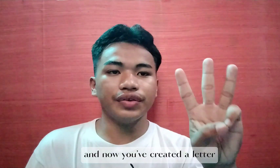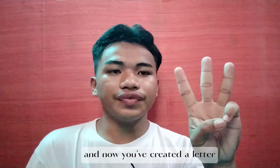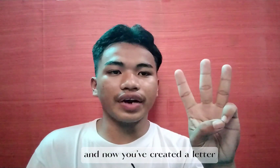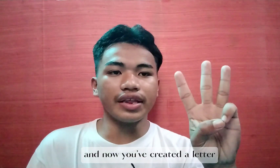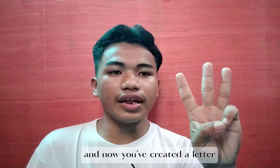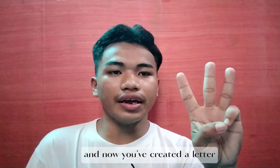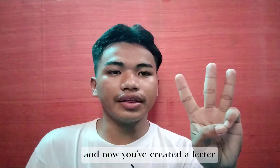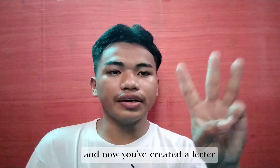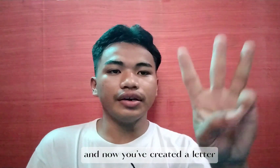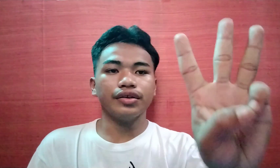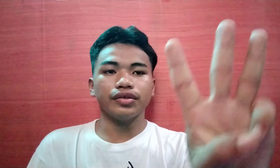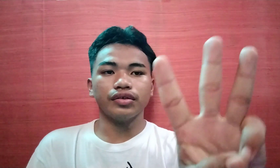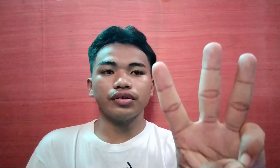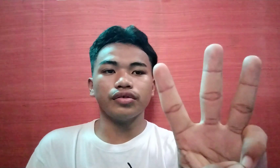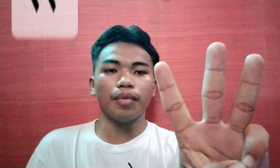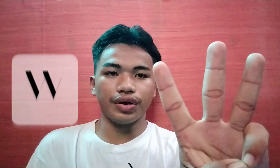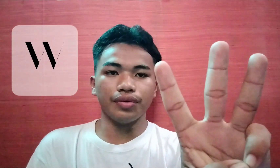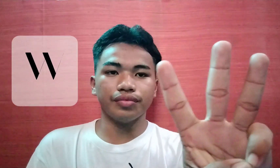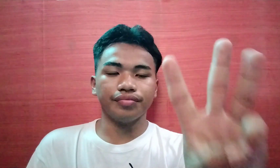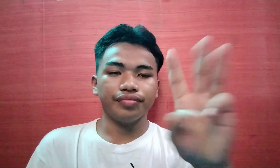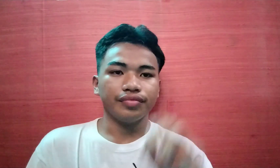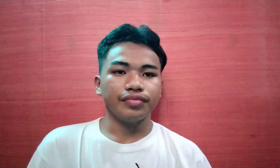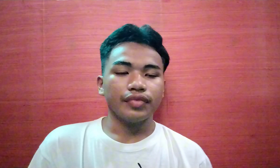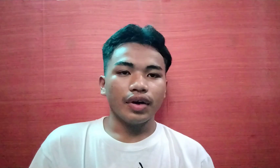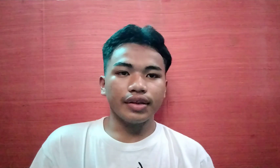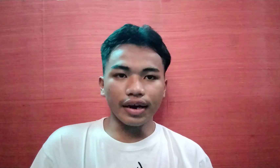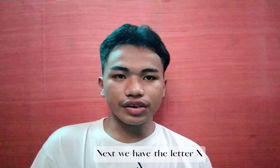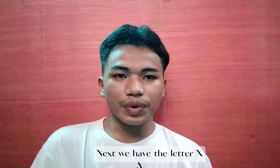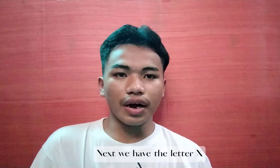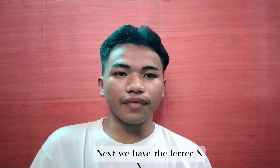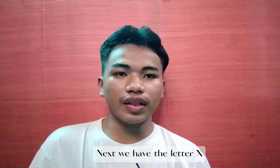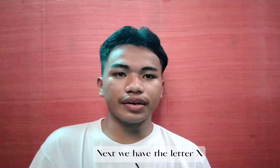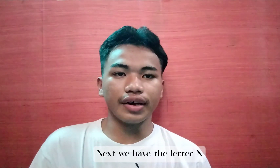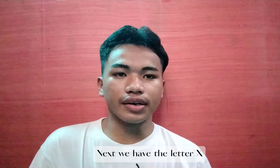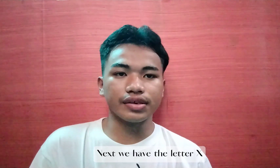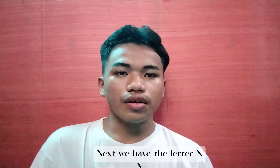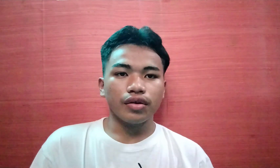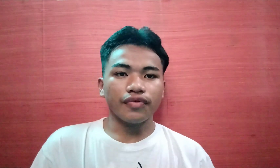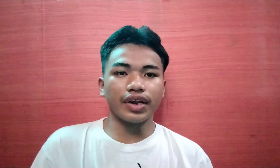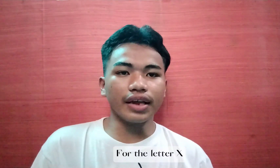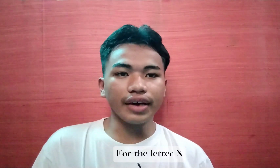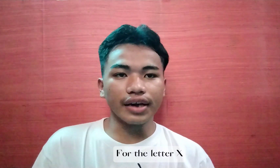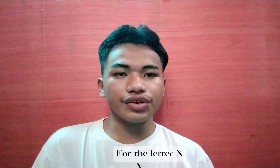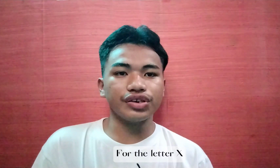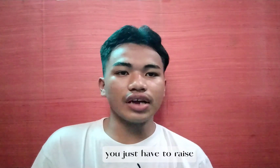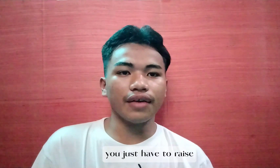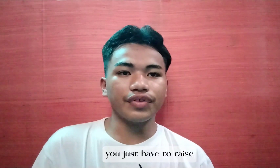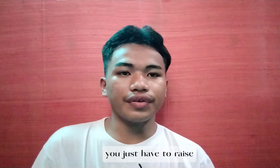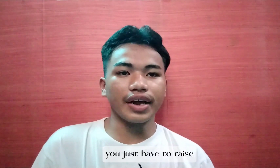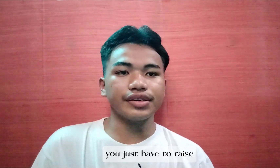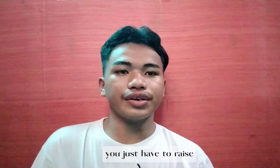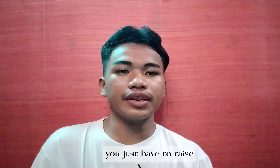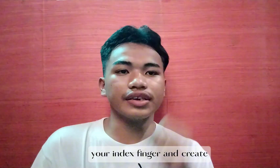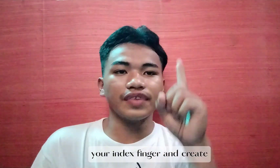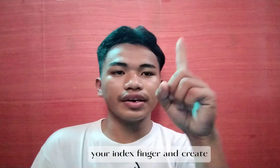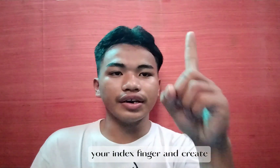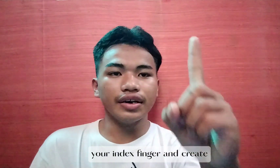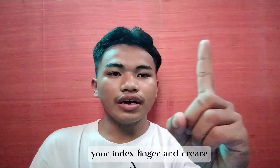you've created a letter W. Next, we have the letter X. For the letter X, you just have to raise your index finger